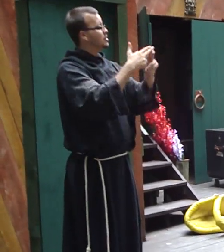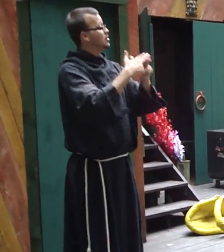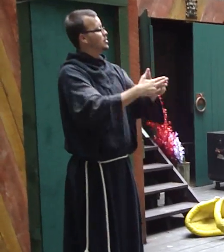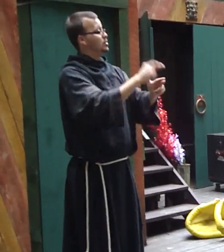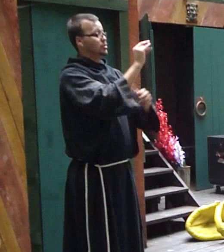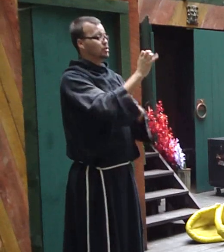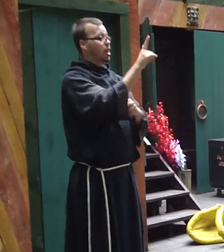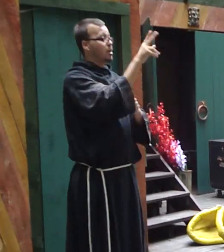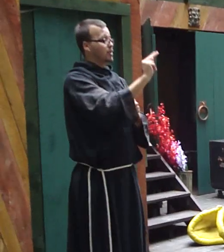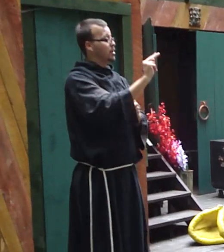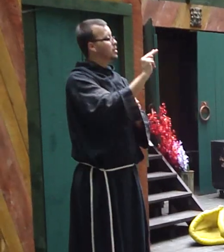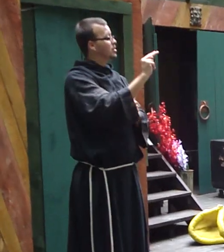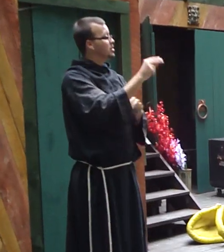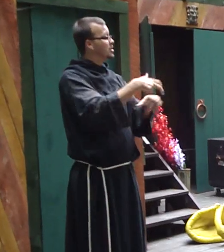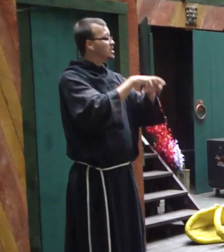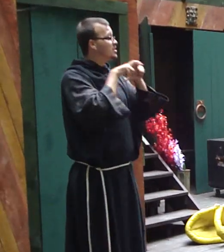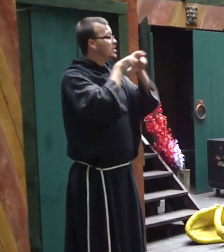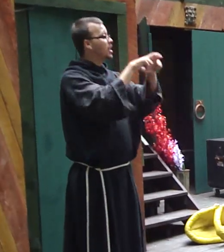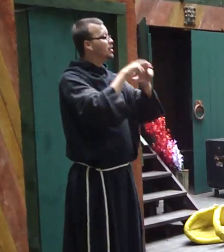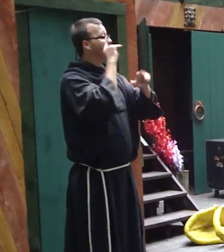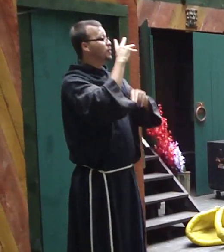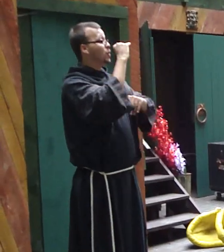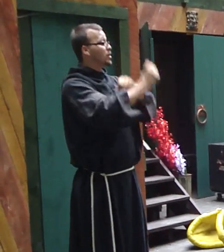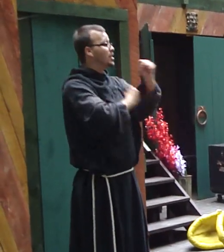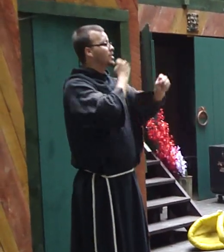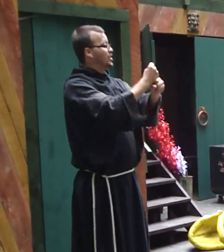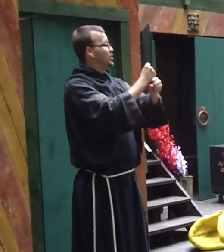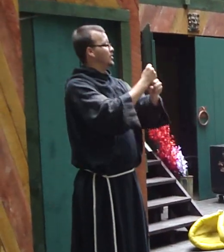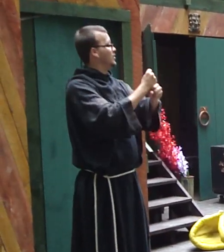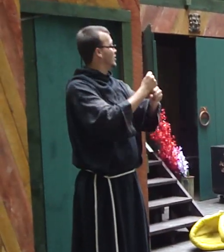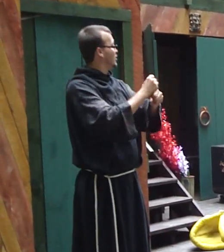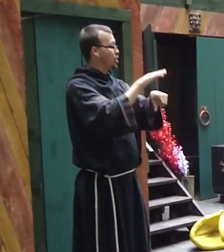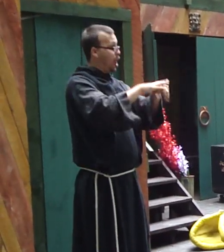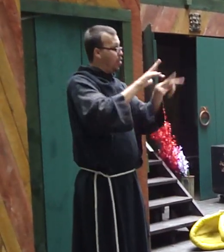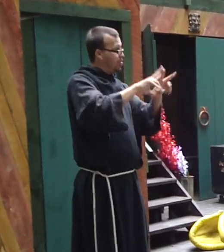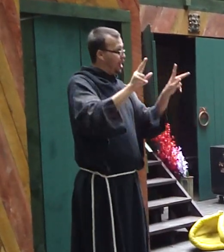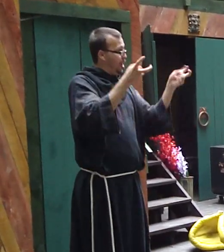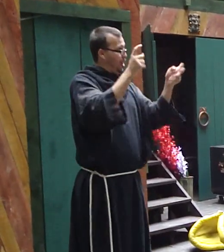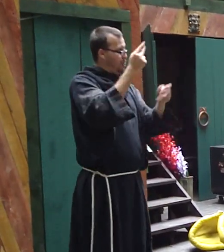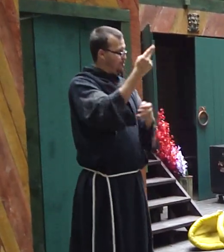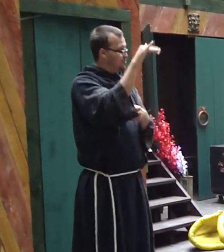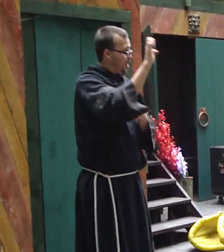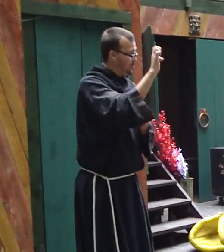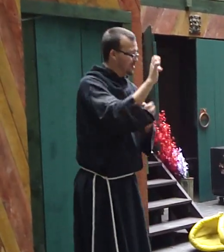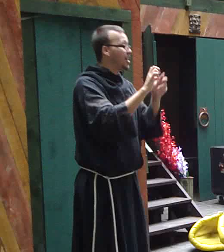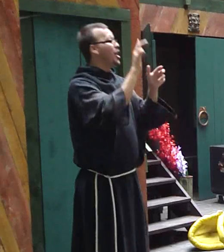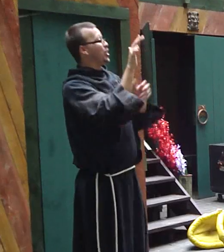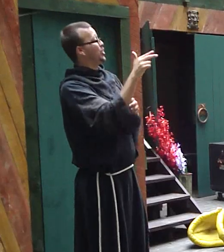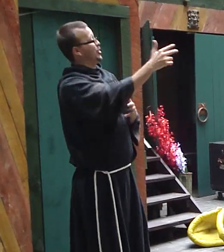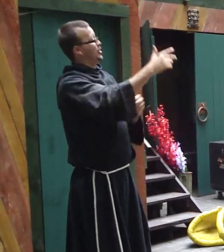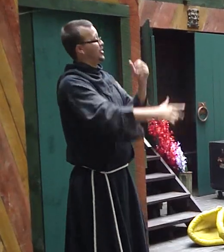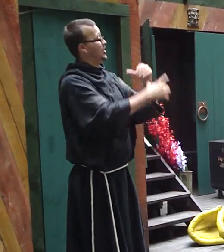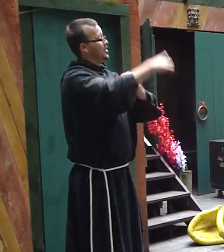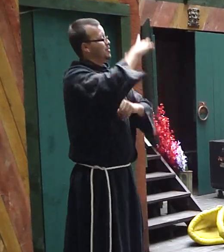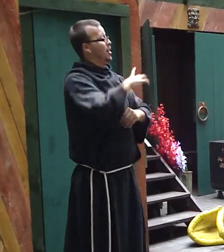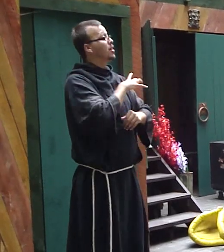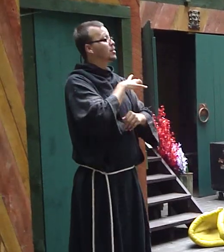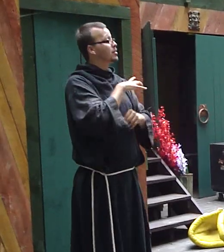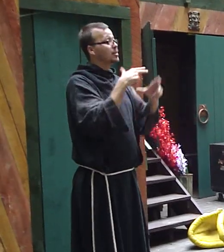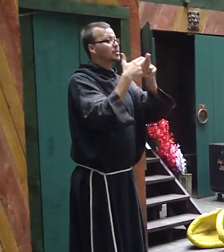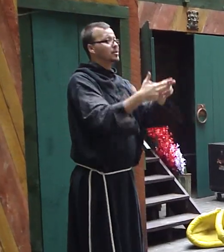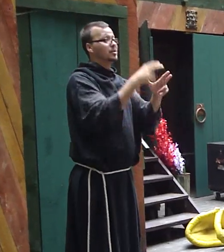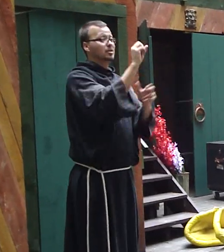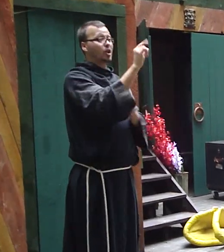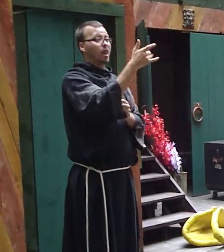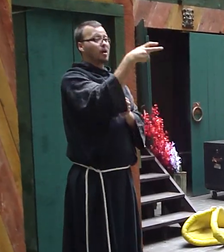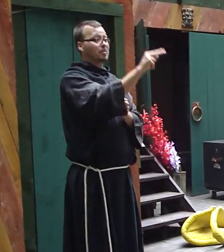name was Solomon. He sat for 40 years on the throne. Yes, the third constipated man's name